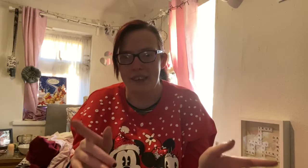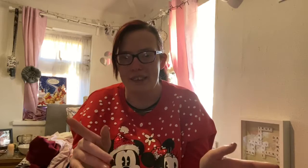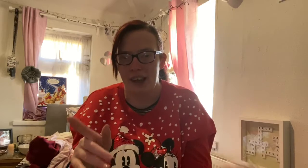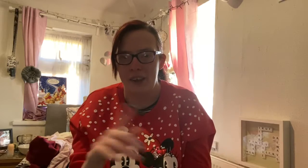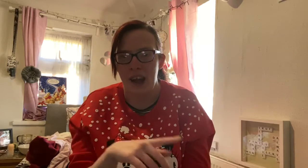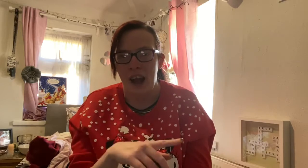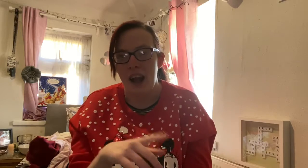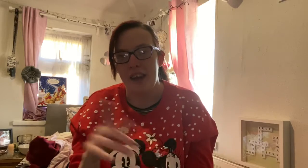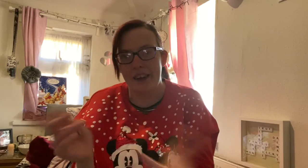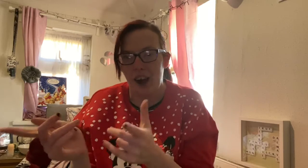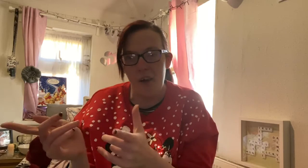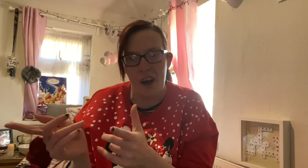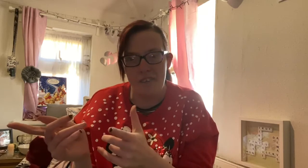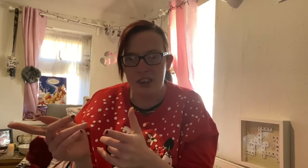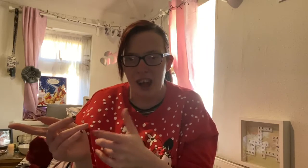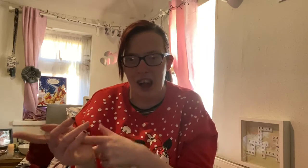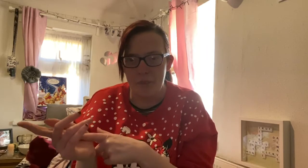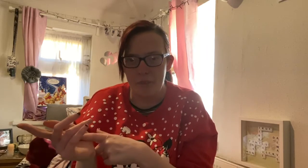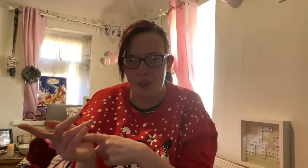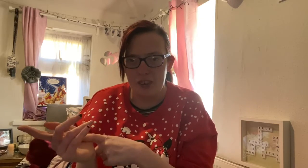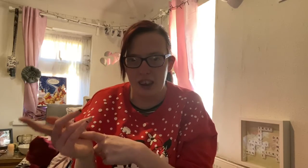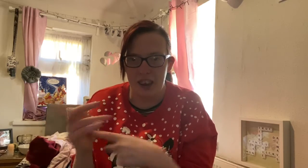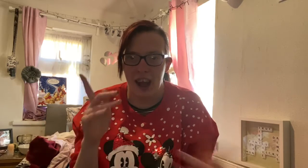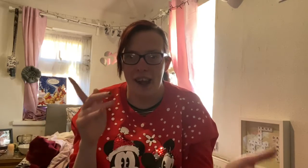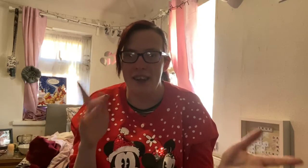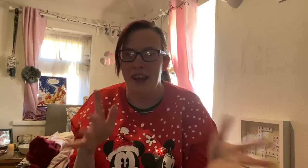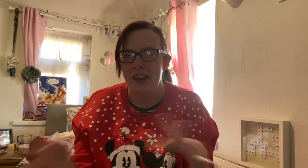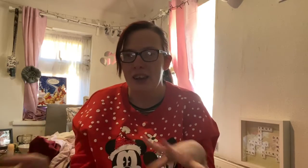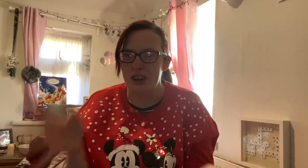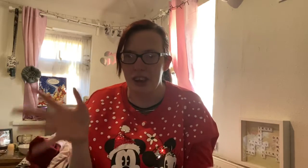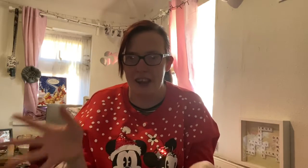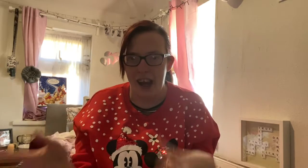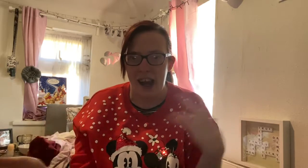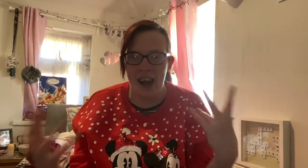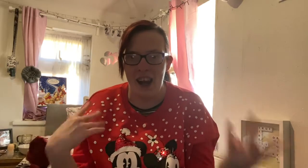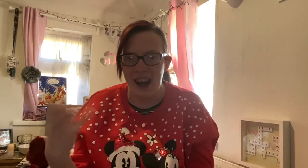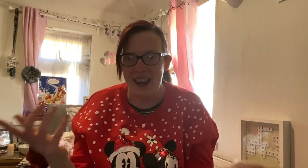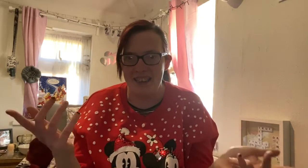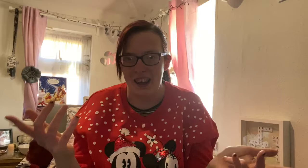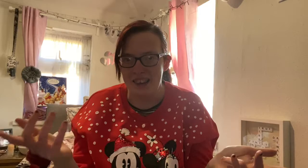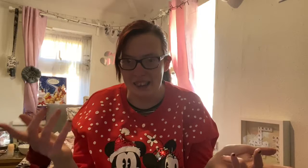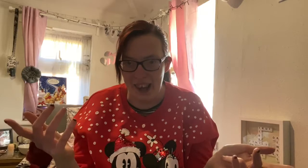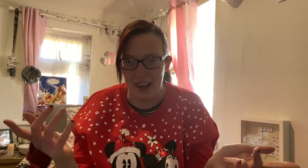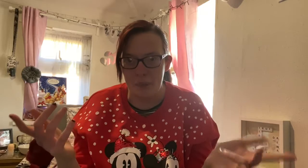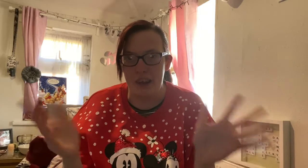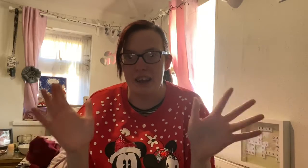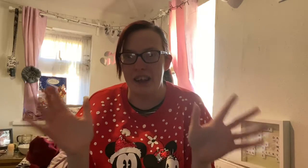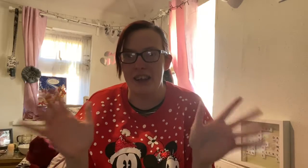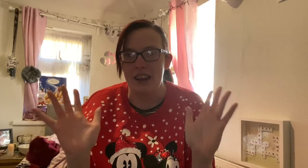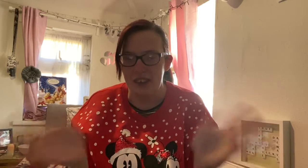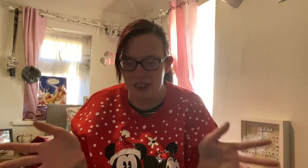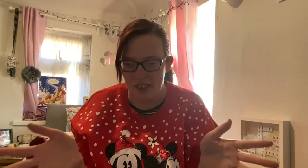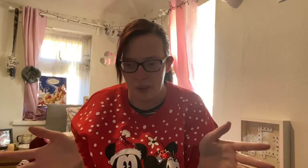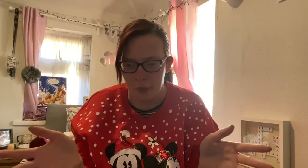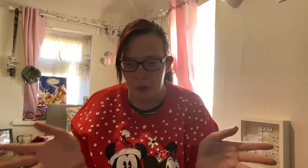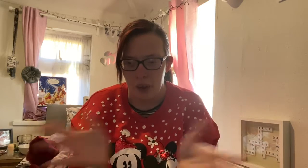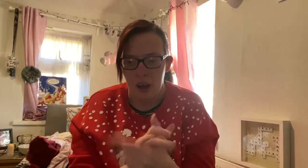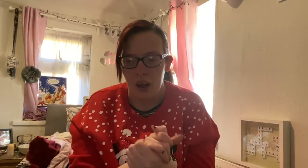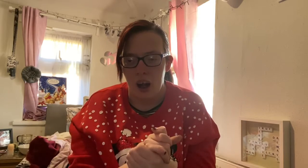so, go over to Apple Music and check it out. And yeah, because it is incredible.